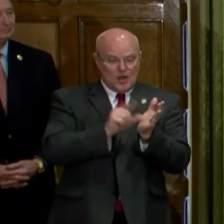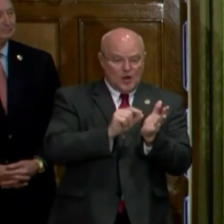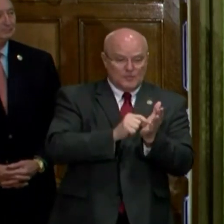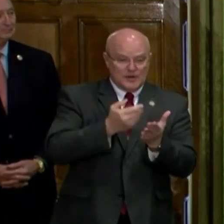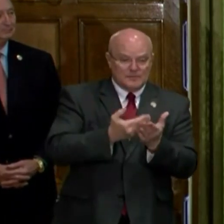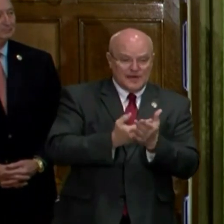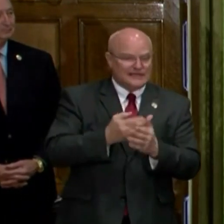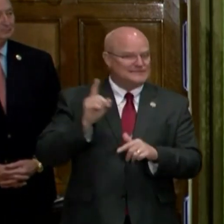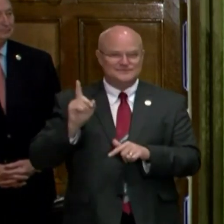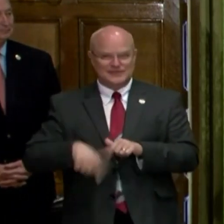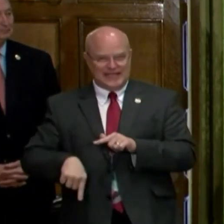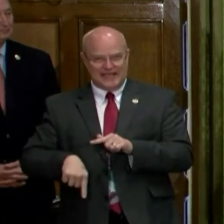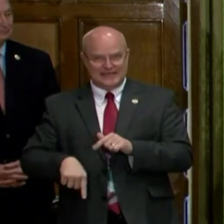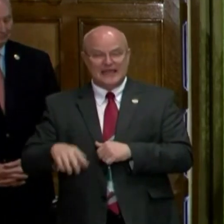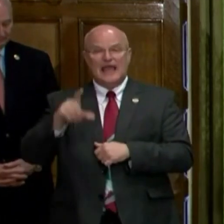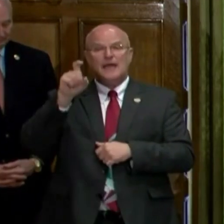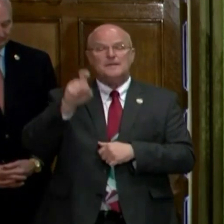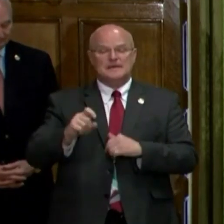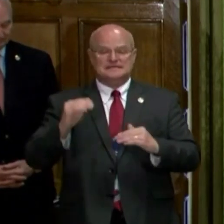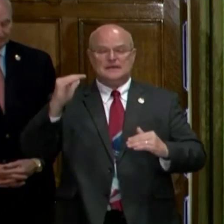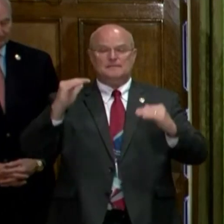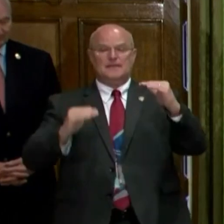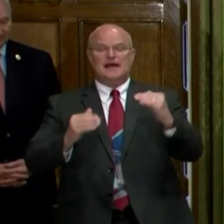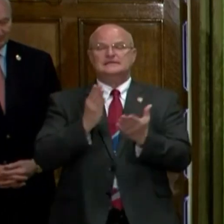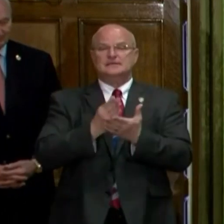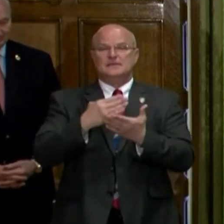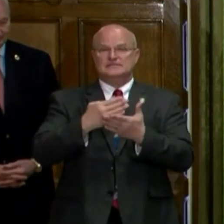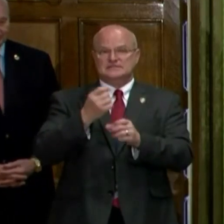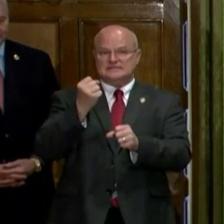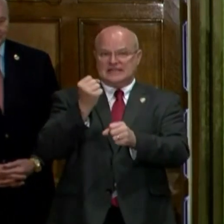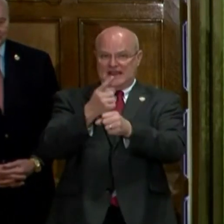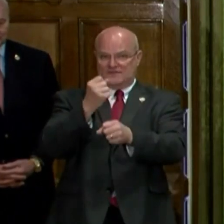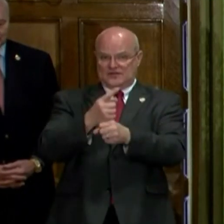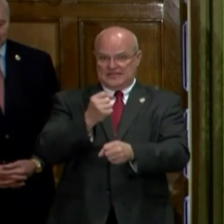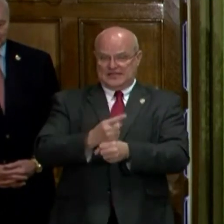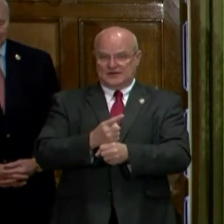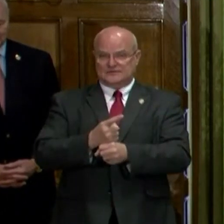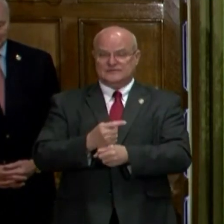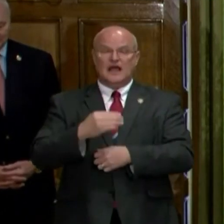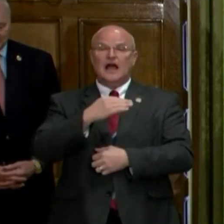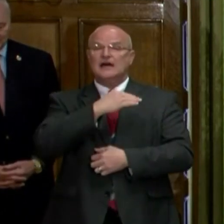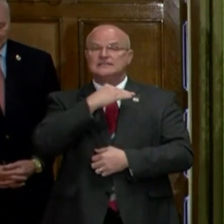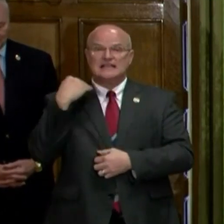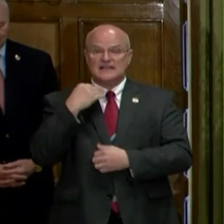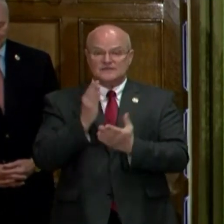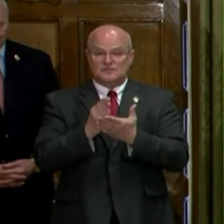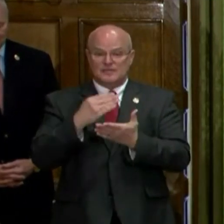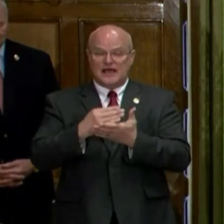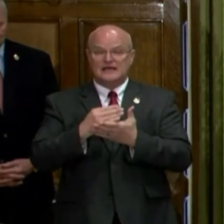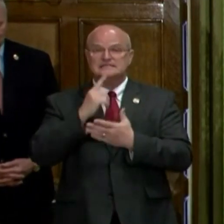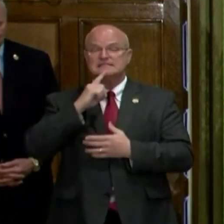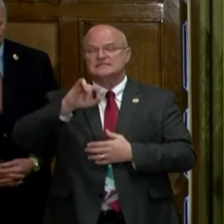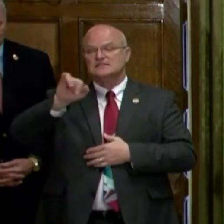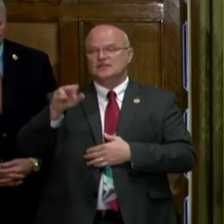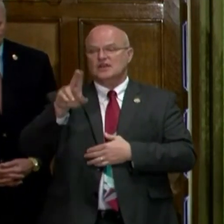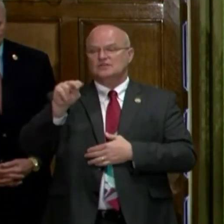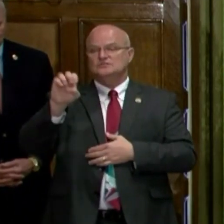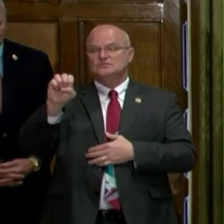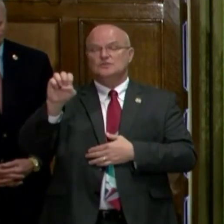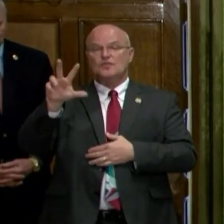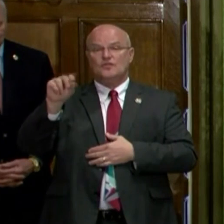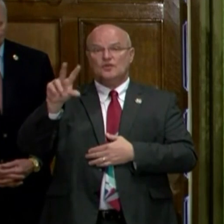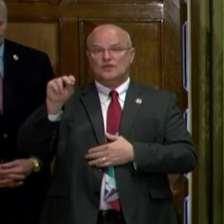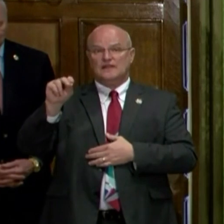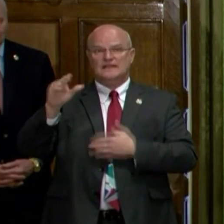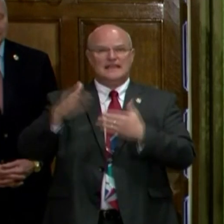we have to balance the budget every year. And so our deadline for balancing the budget is June 30th, even though many